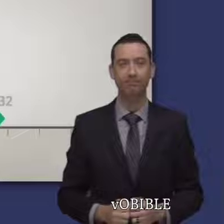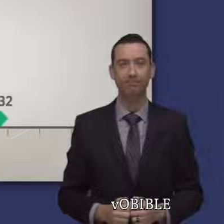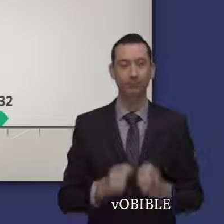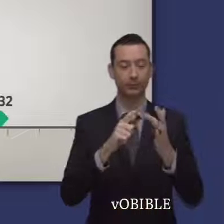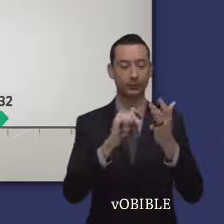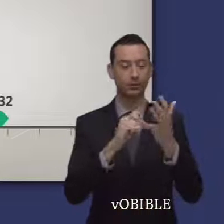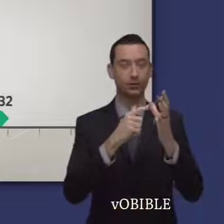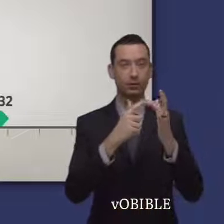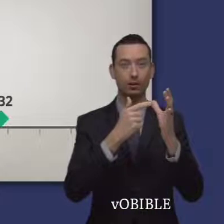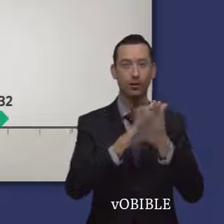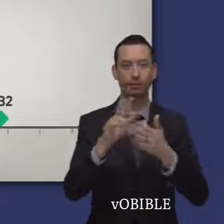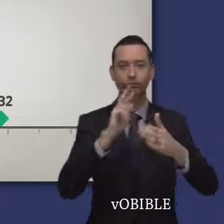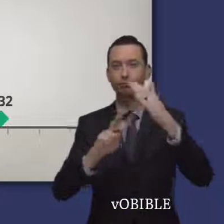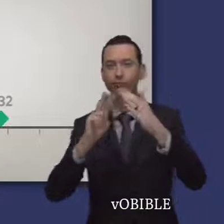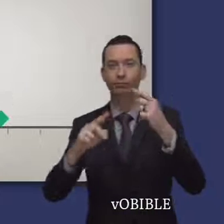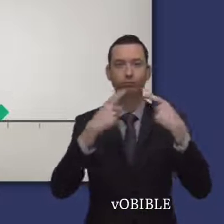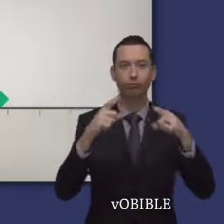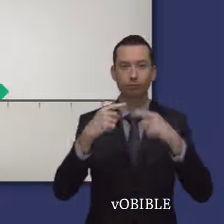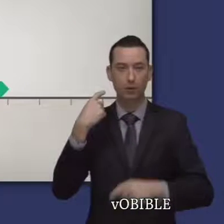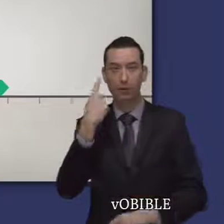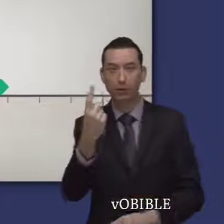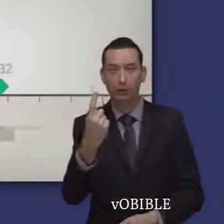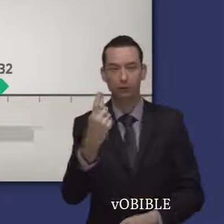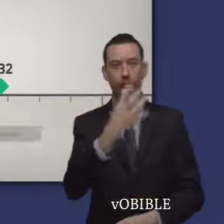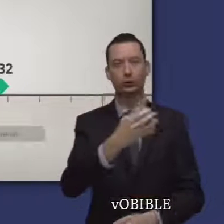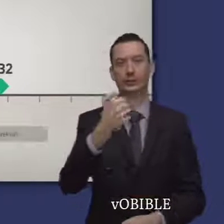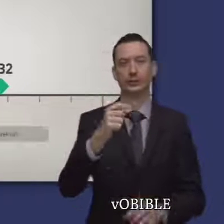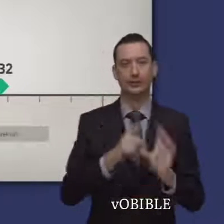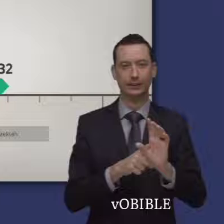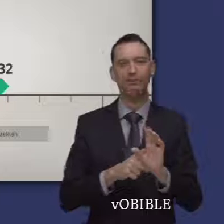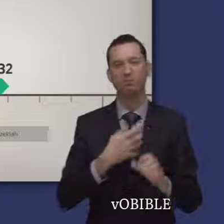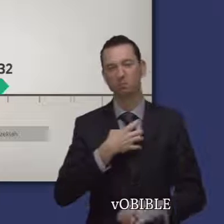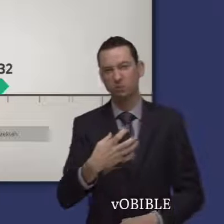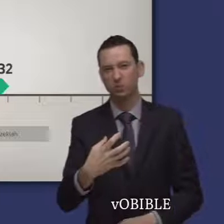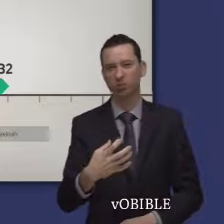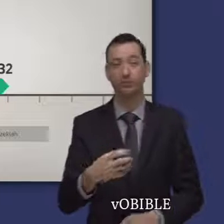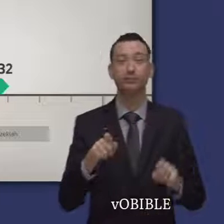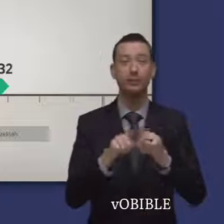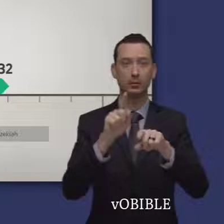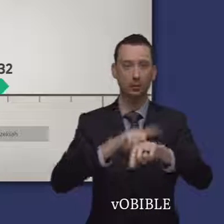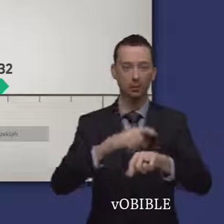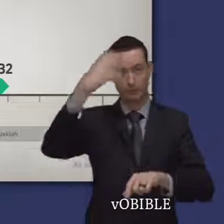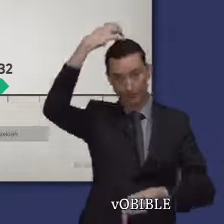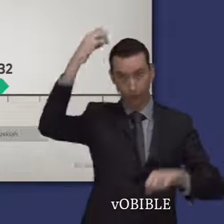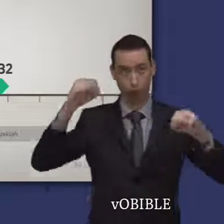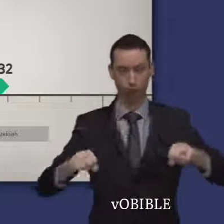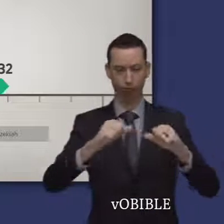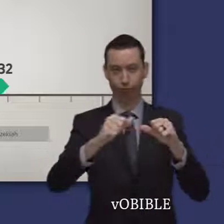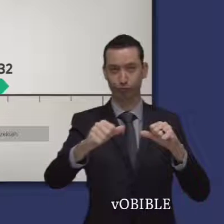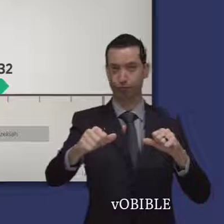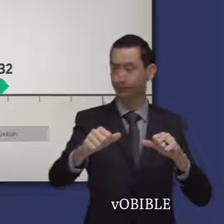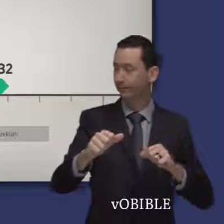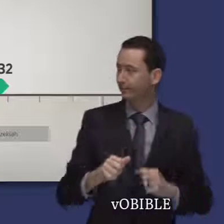Isaiah prophesied for at least 46 years during the reigns of Judean kings Uzziah, Jotham,